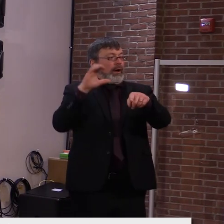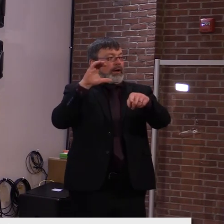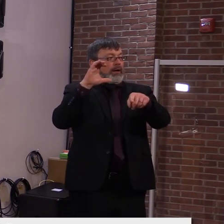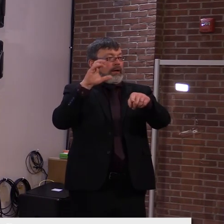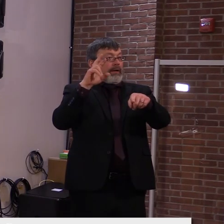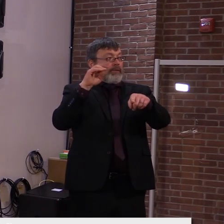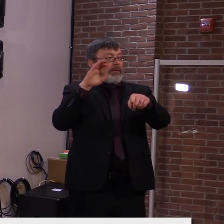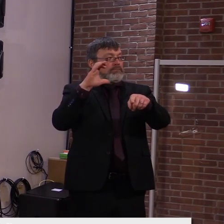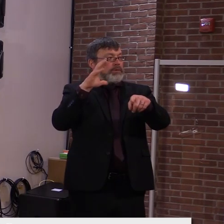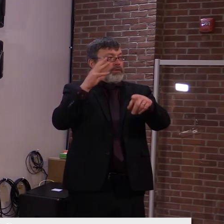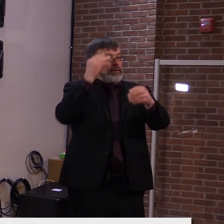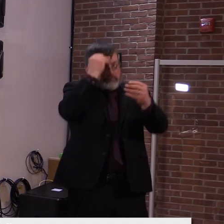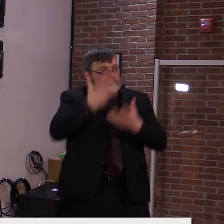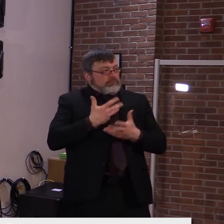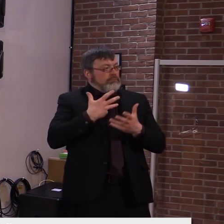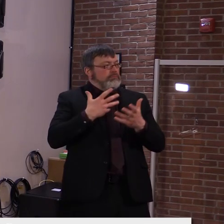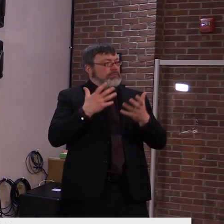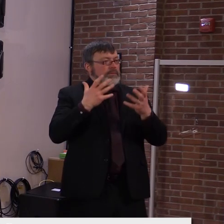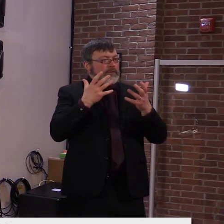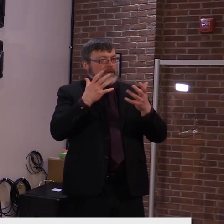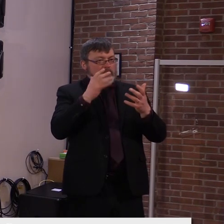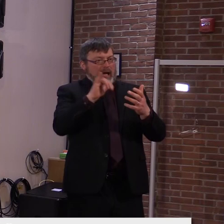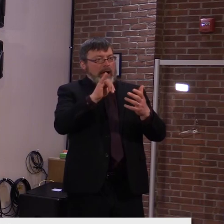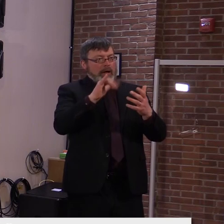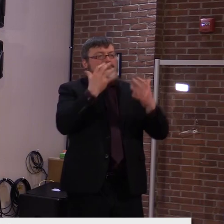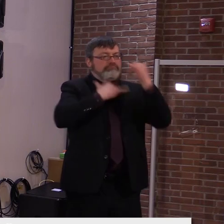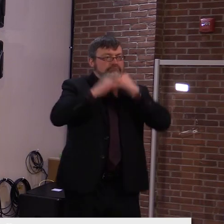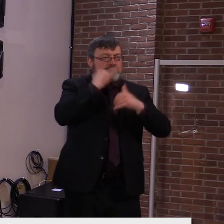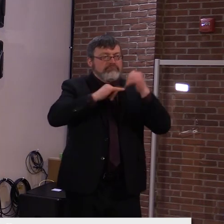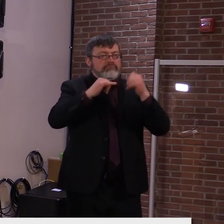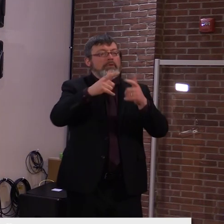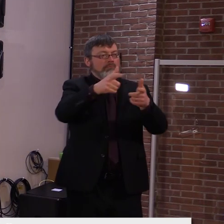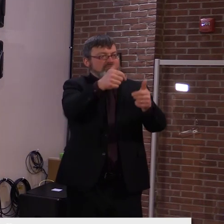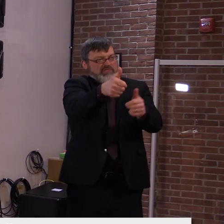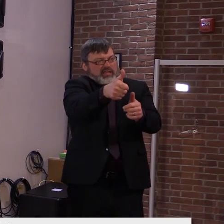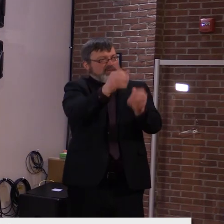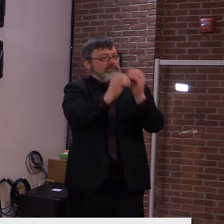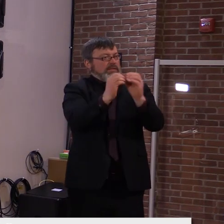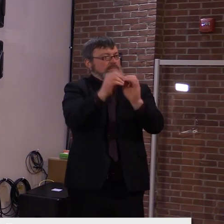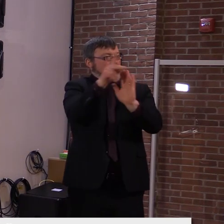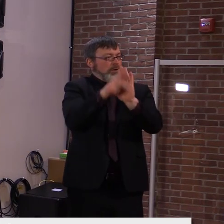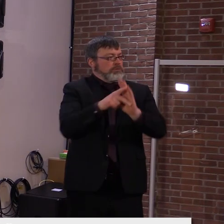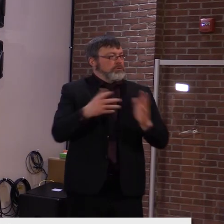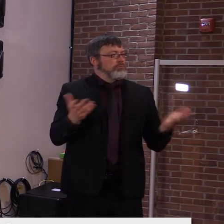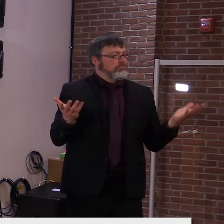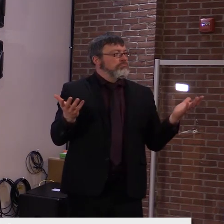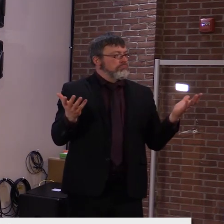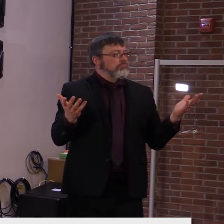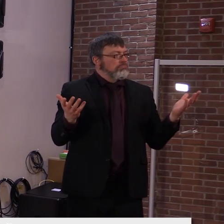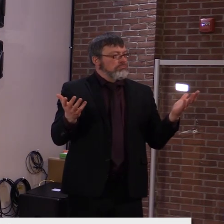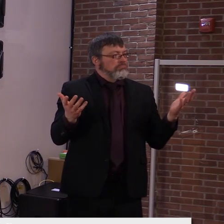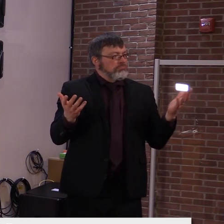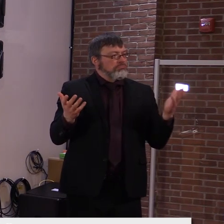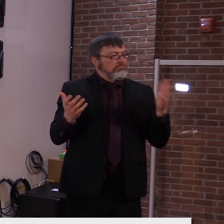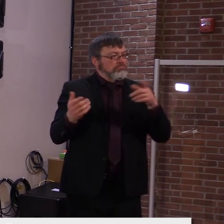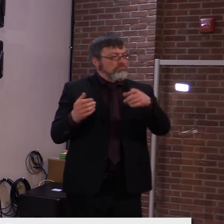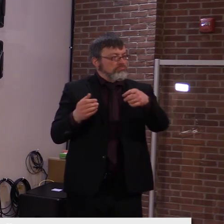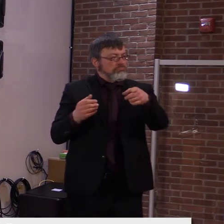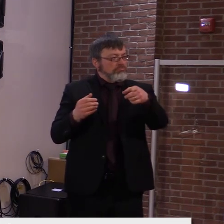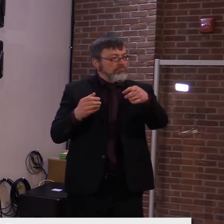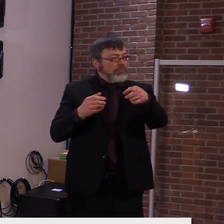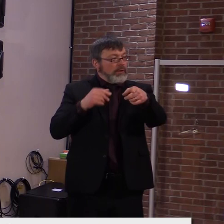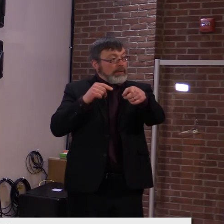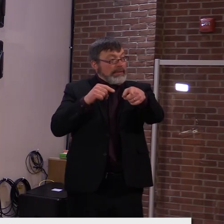They, in February, had a policy which didn't do what other hospitals are doing, making that effort